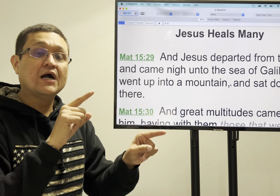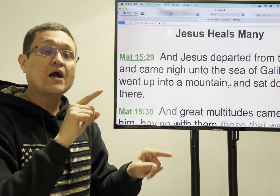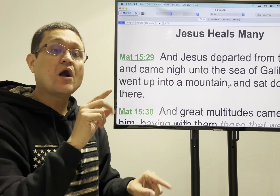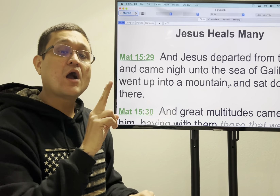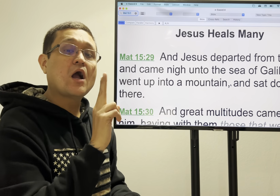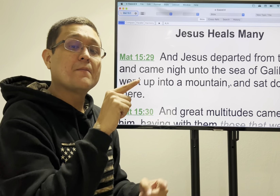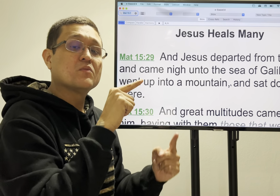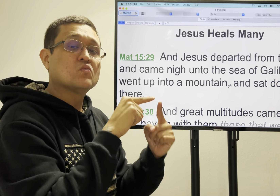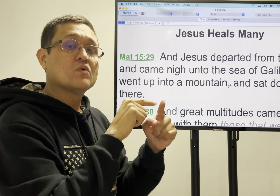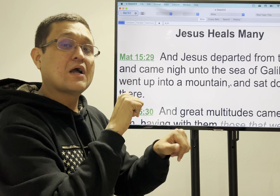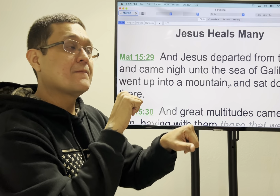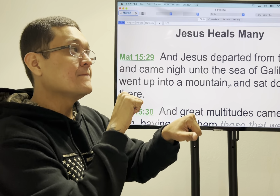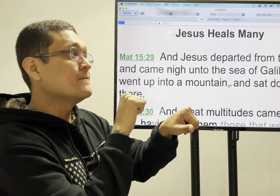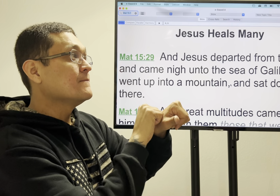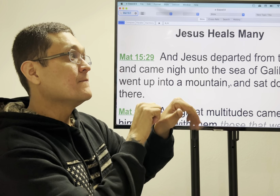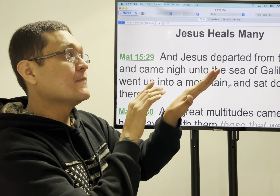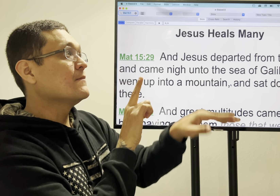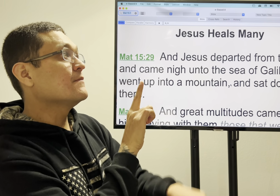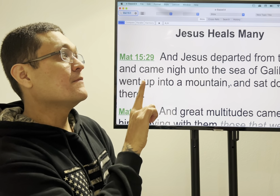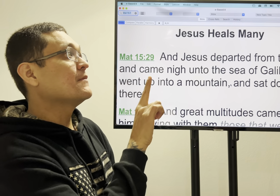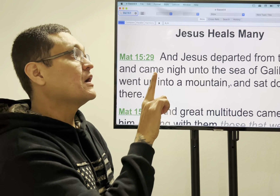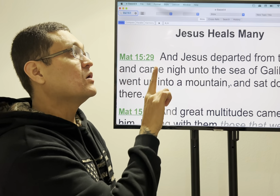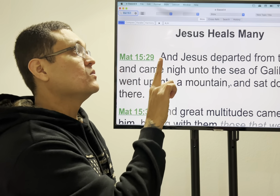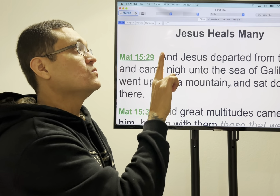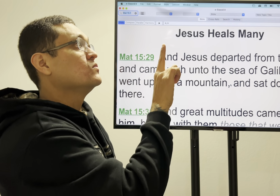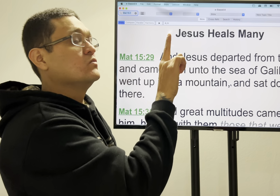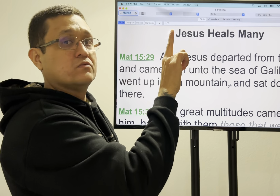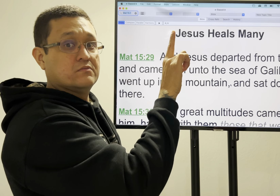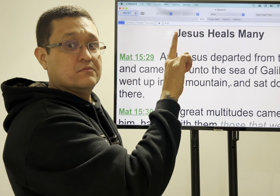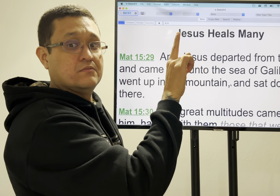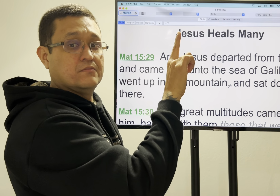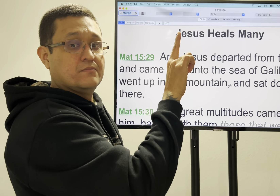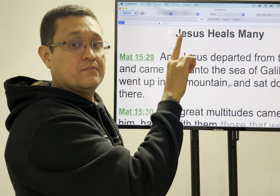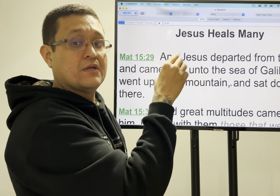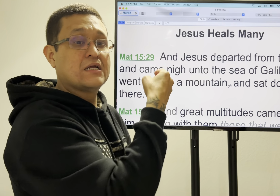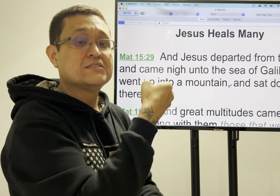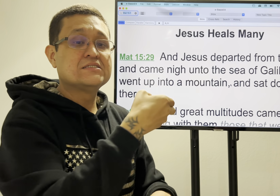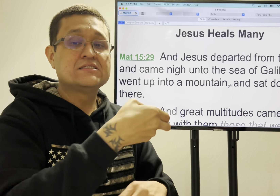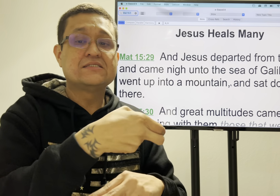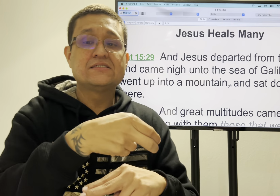And it says, and went up into a mountain